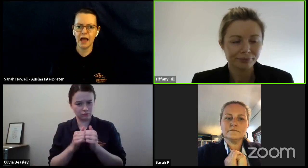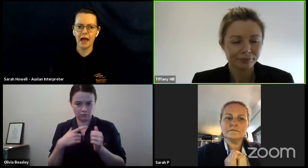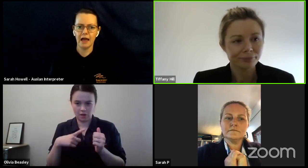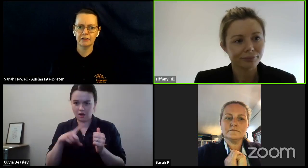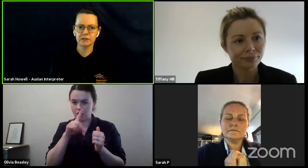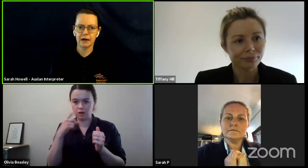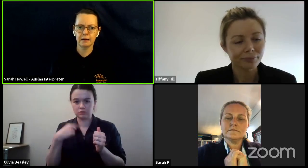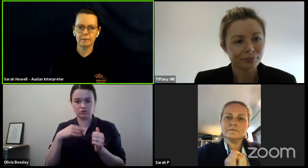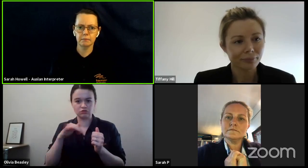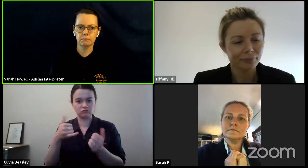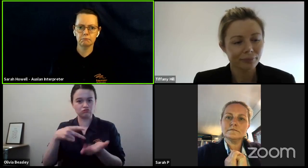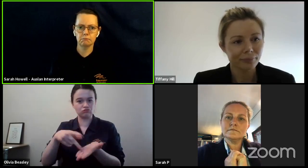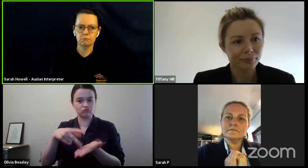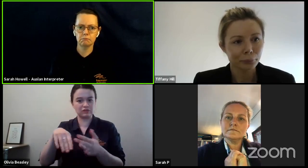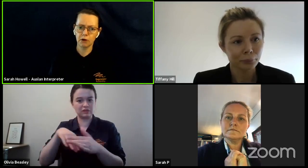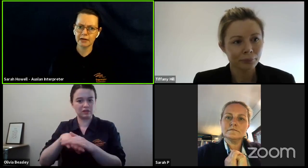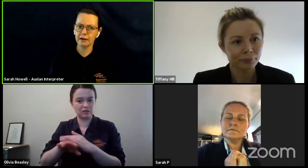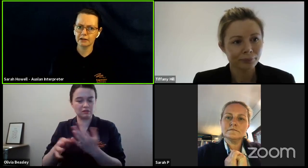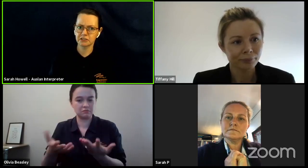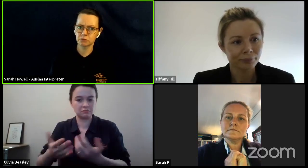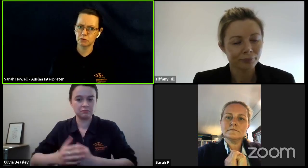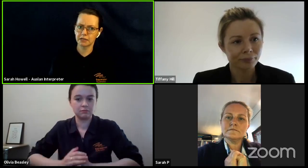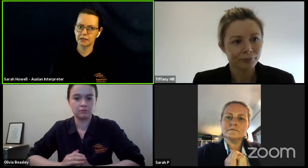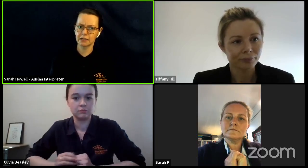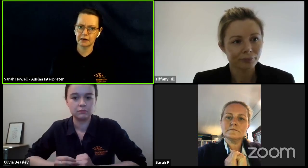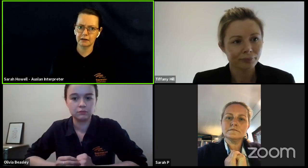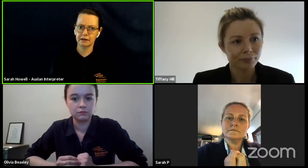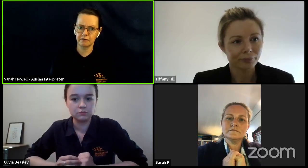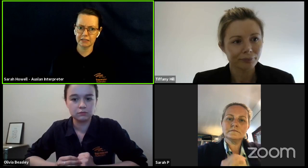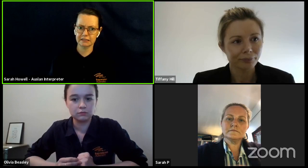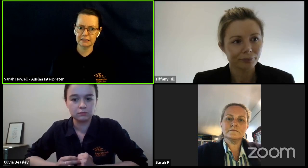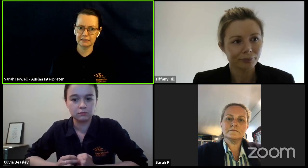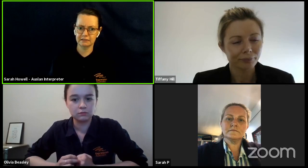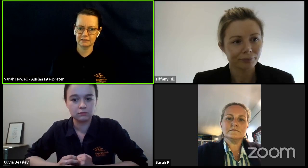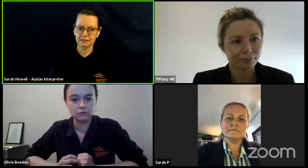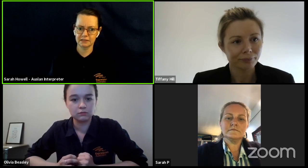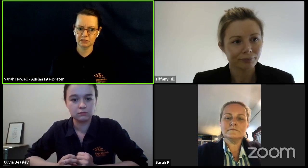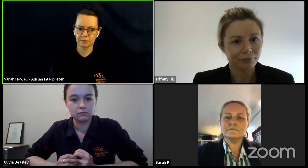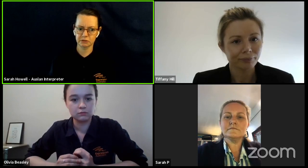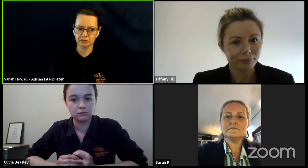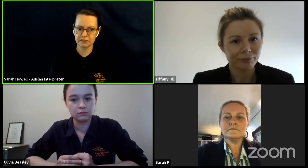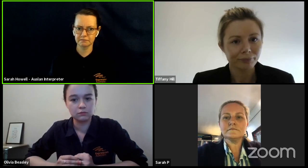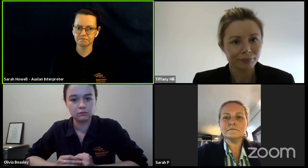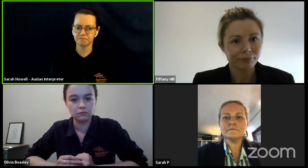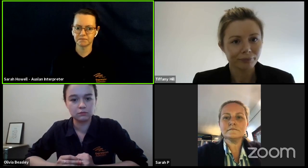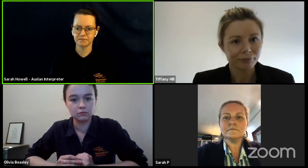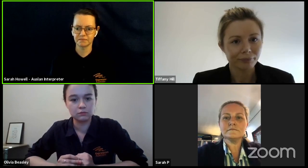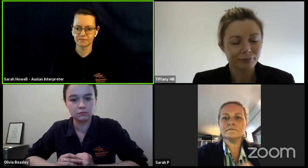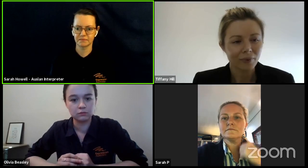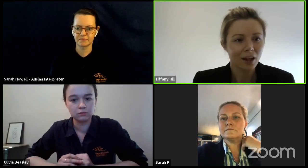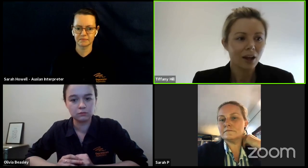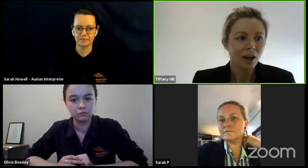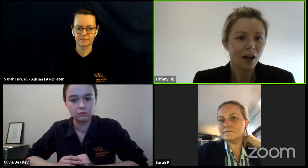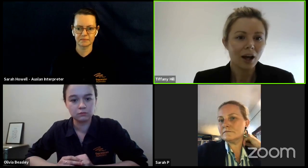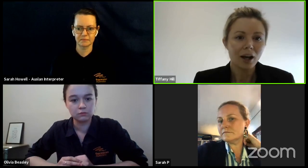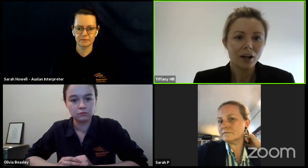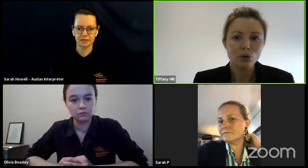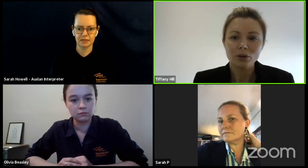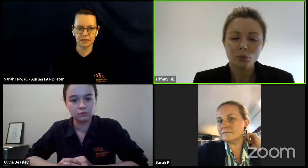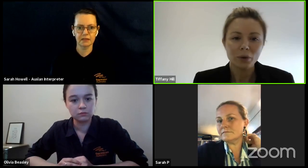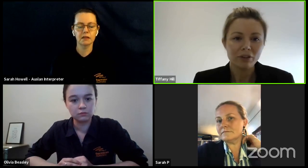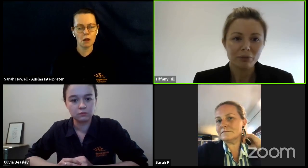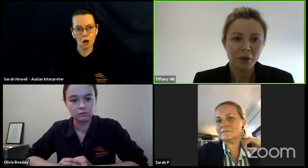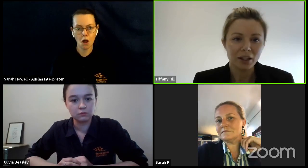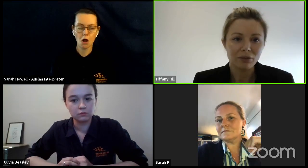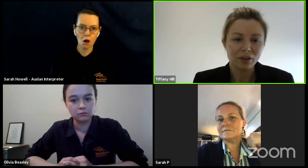Great. And why can't I just walk in and get a vaccine? Is there a special reason?